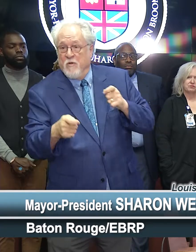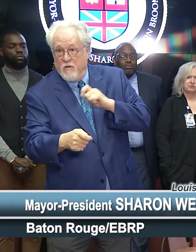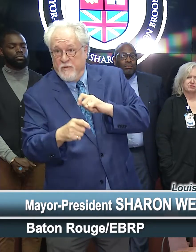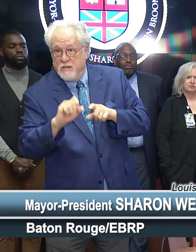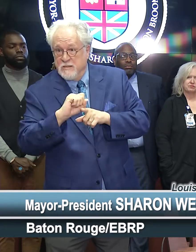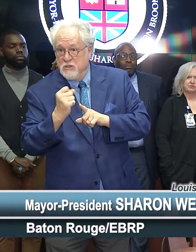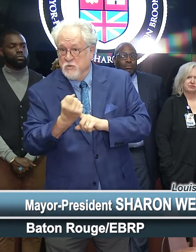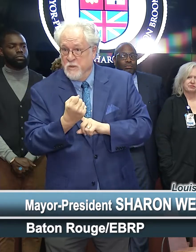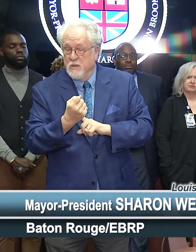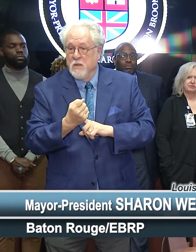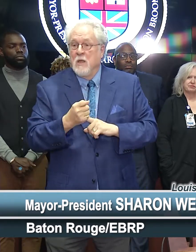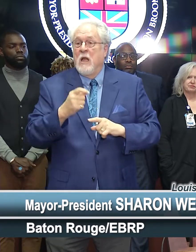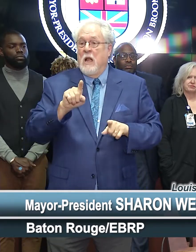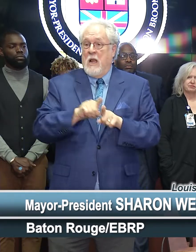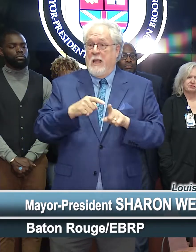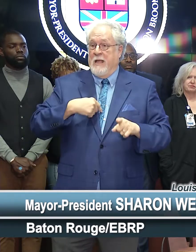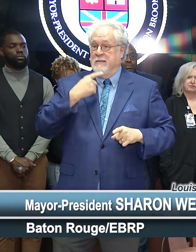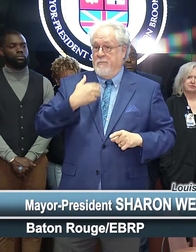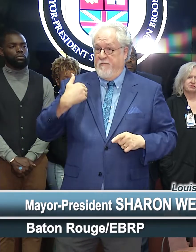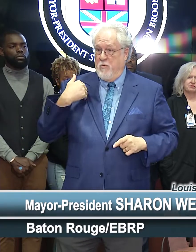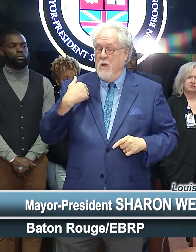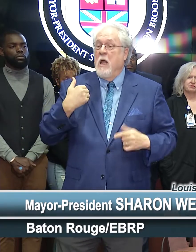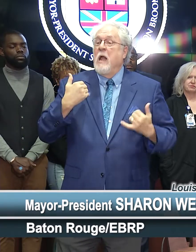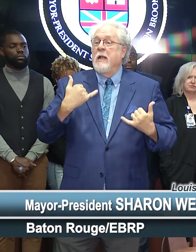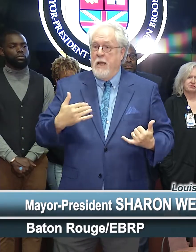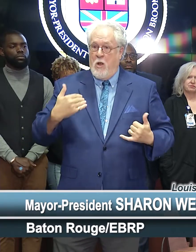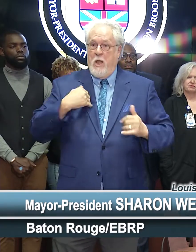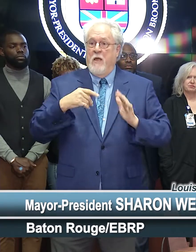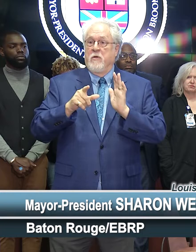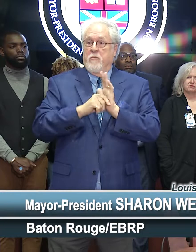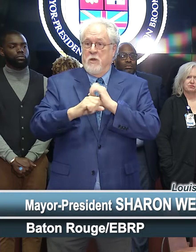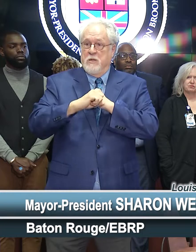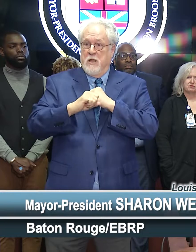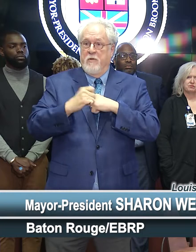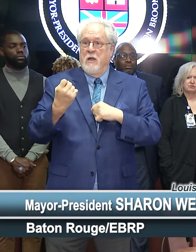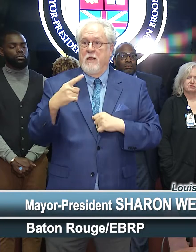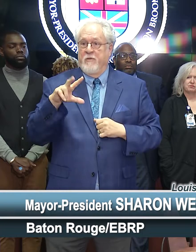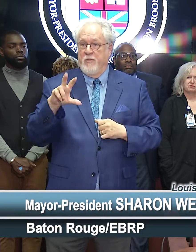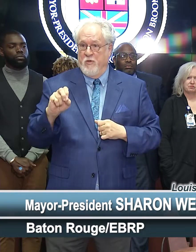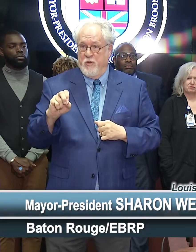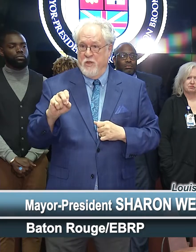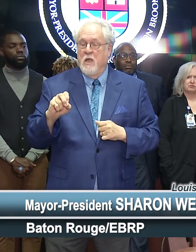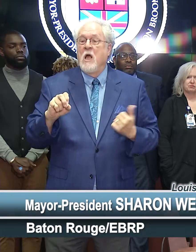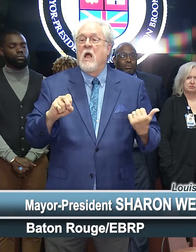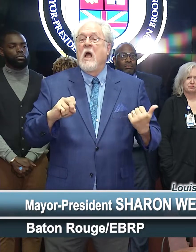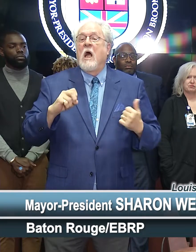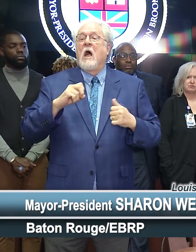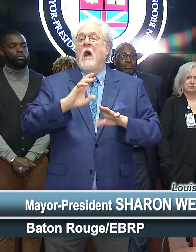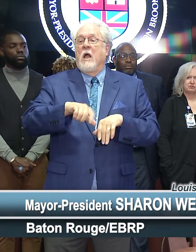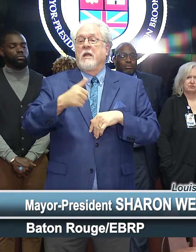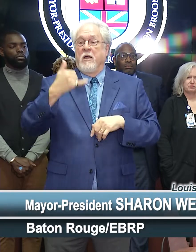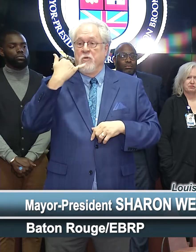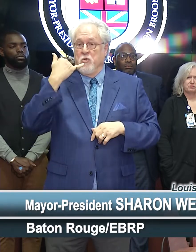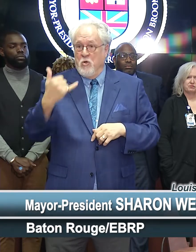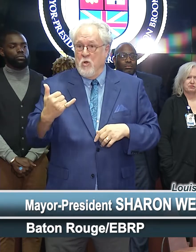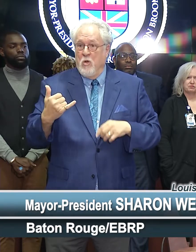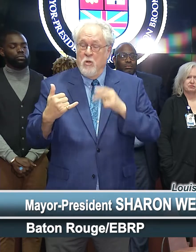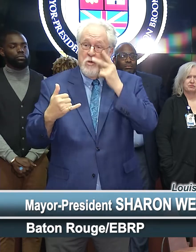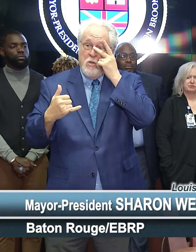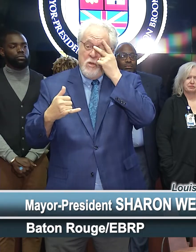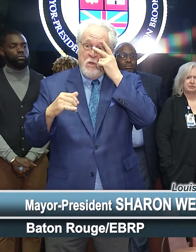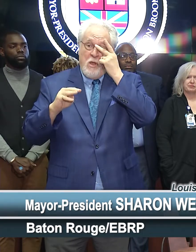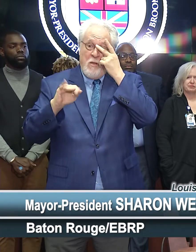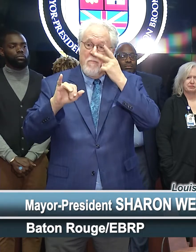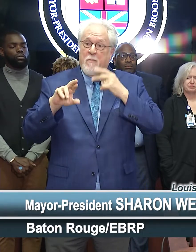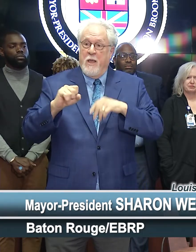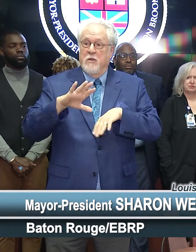say before. Right now we're having a press conference at 11:30. I'm going to be on another call for